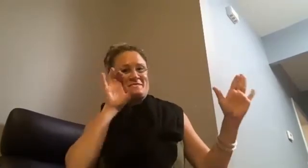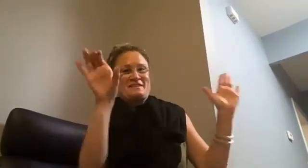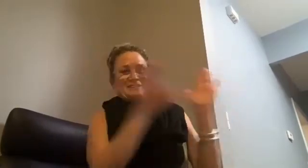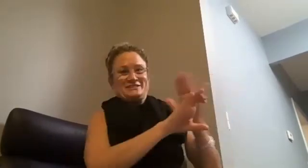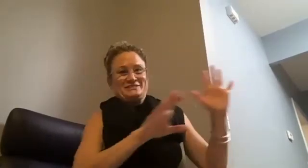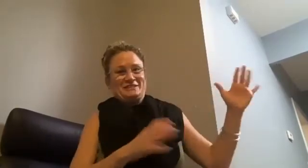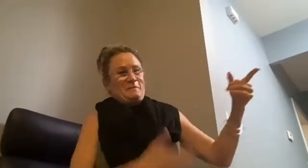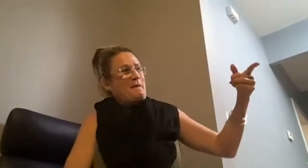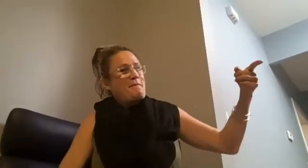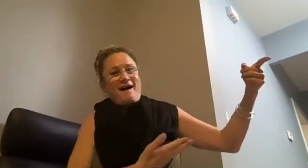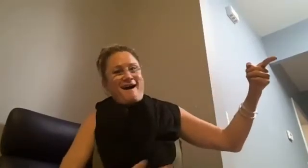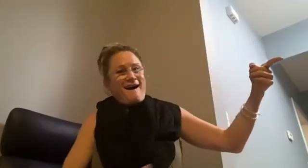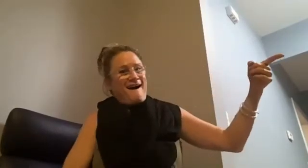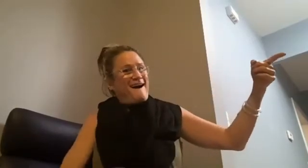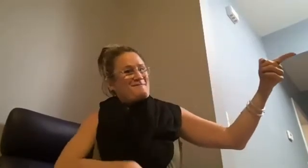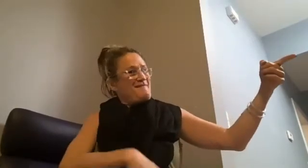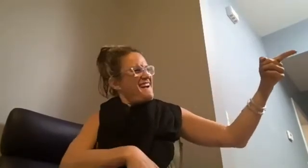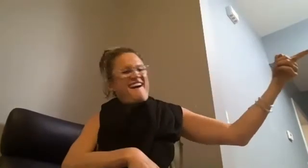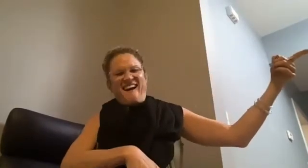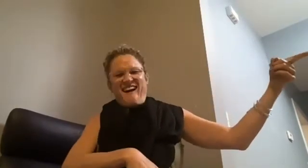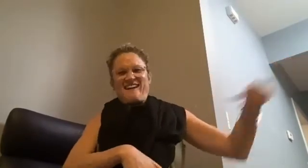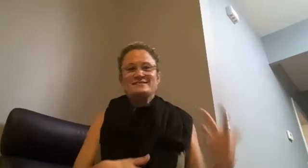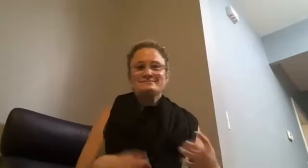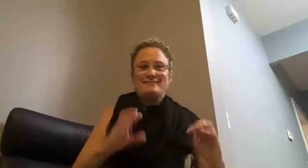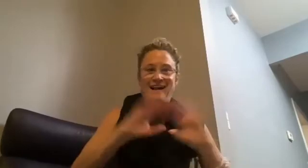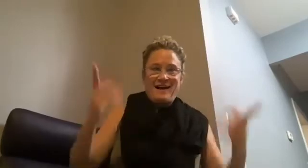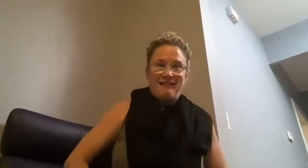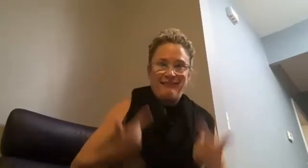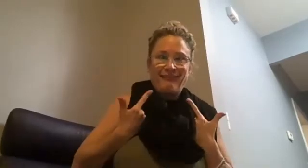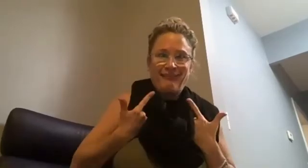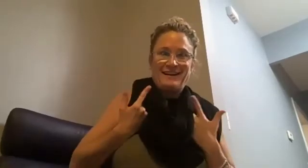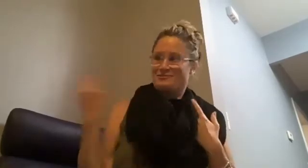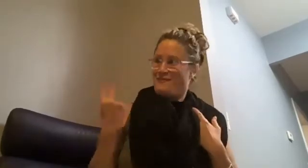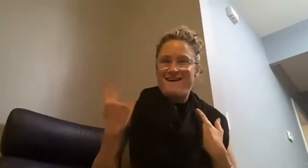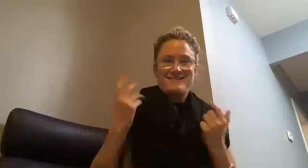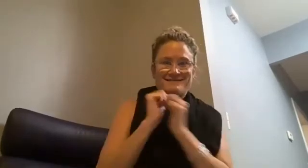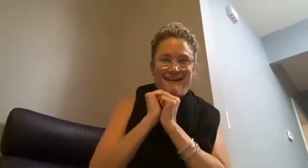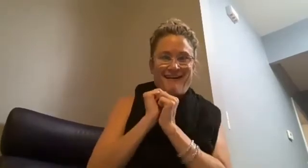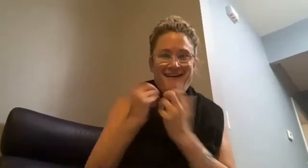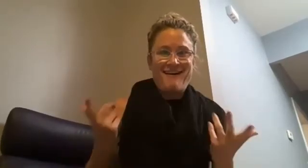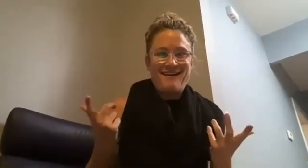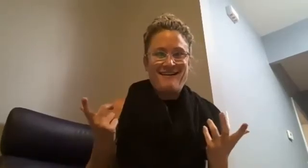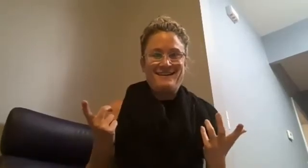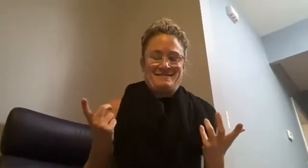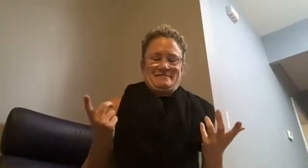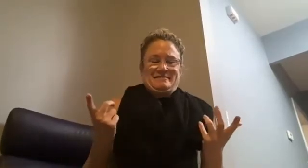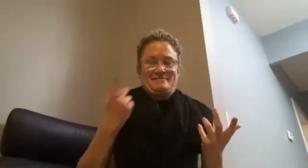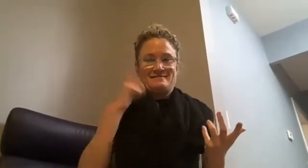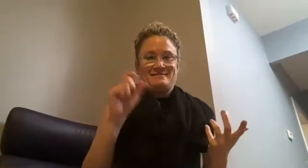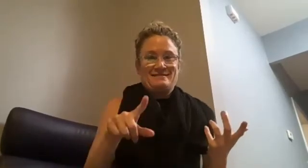looking at it and I'm like, holy shit, this is like the miracle of life. Like, we did that. And I saw it. And then the technician stopped